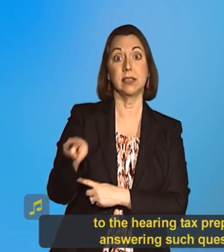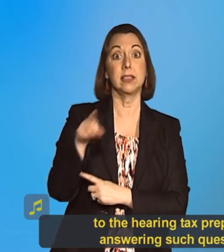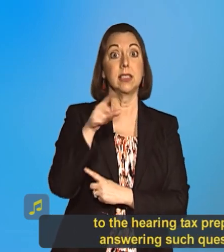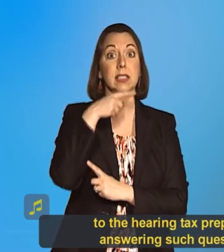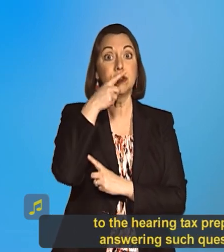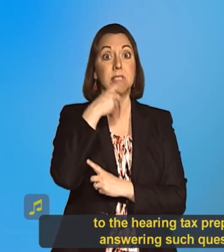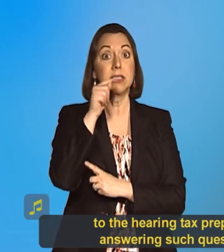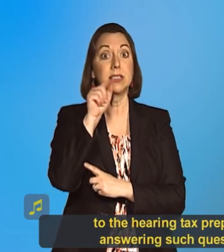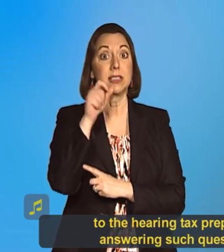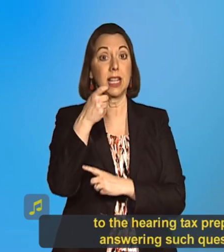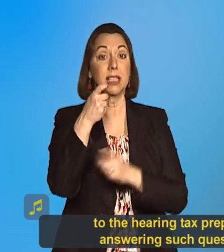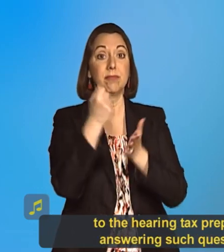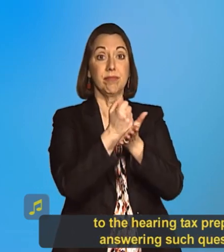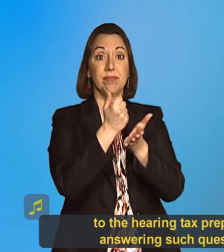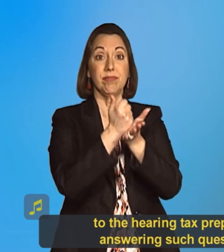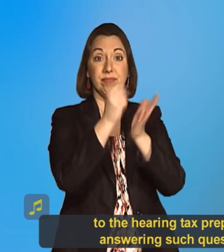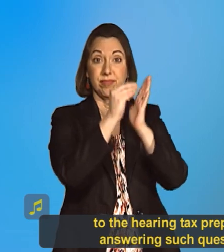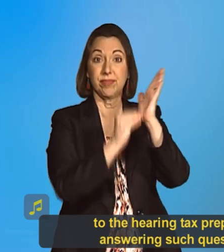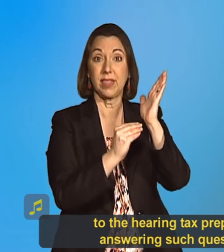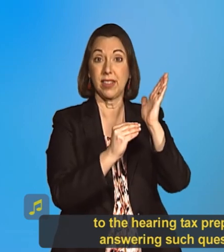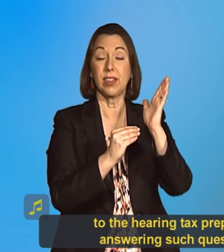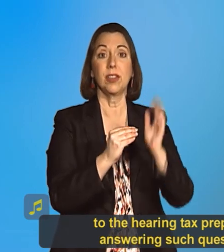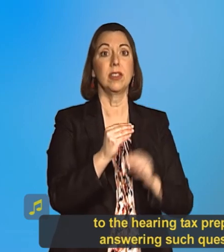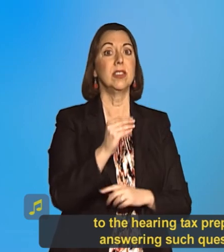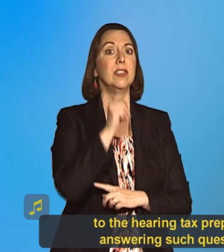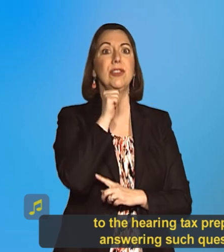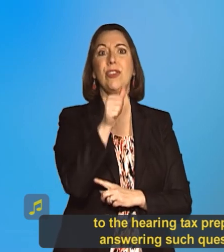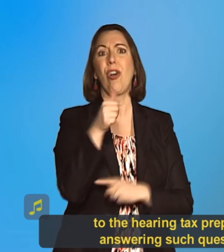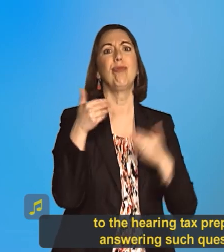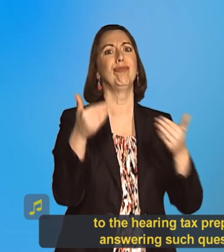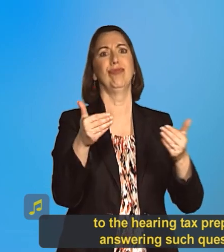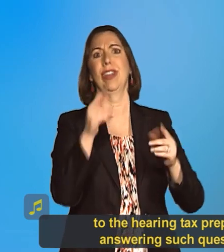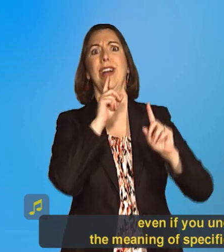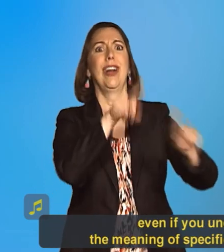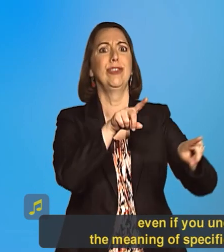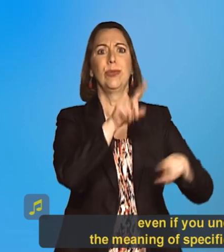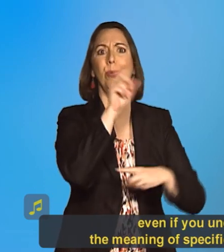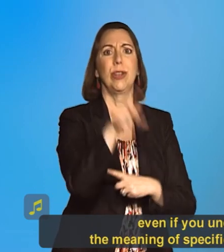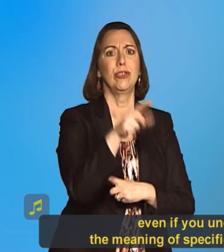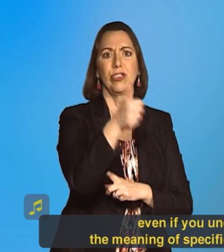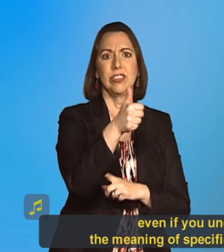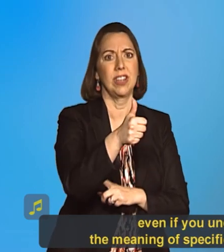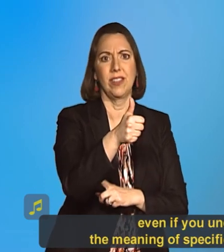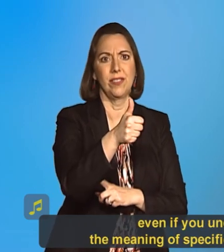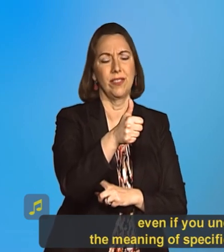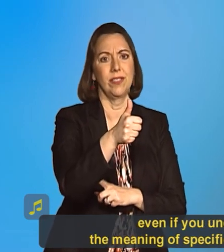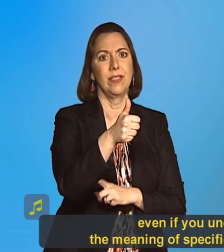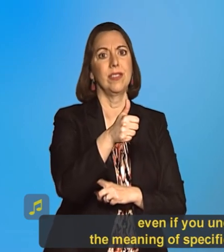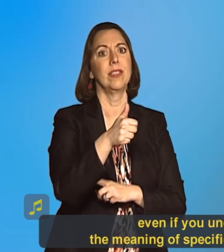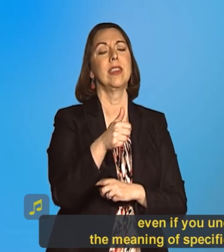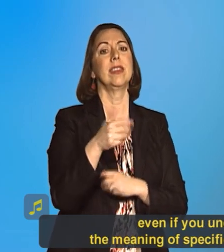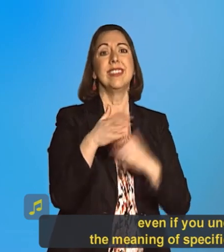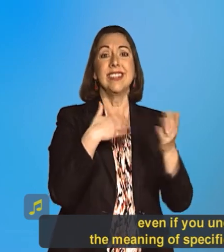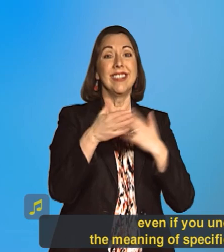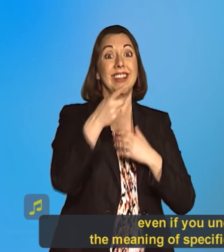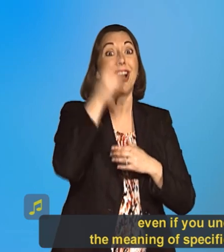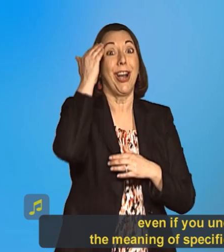tax preparer, rather than answering such questions yourself, even if you understand the meaning of specific tax